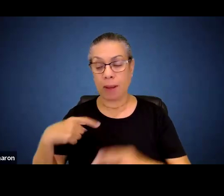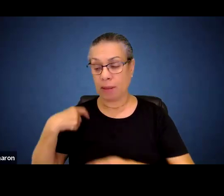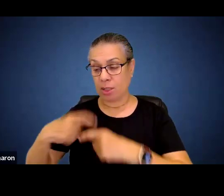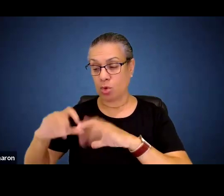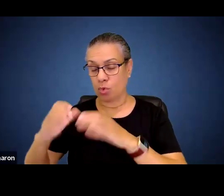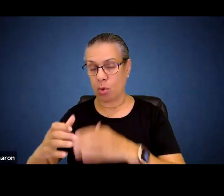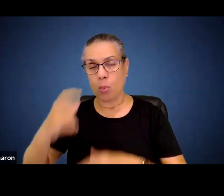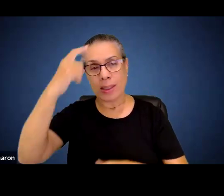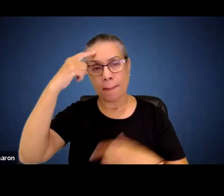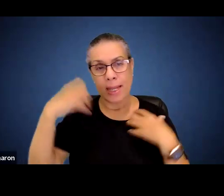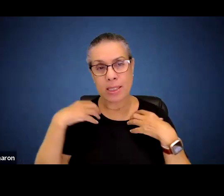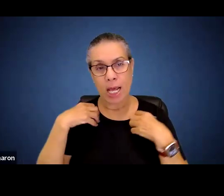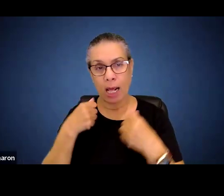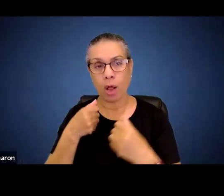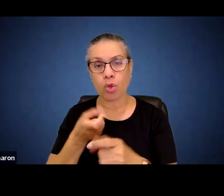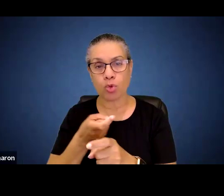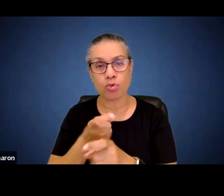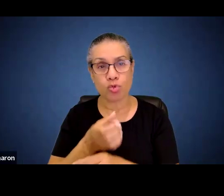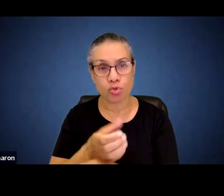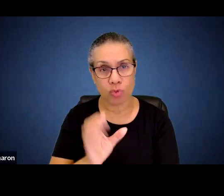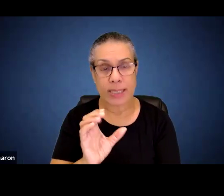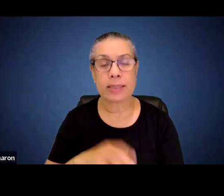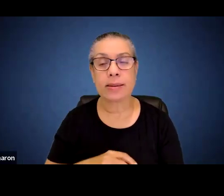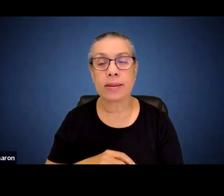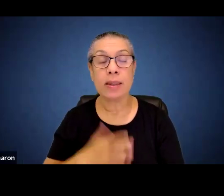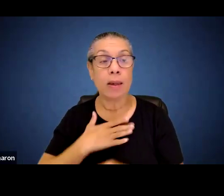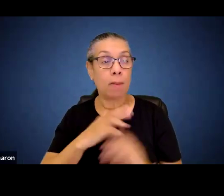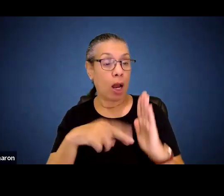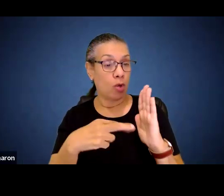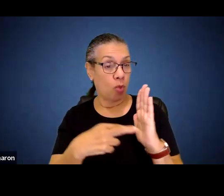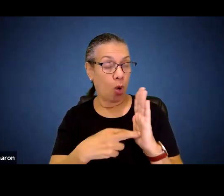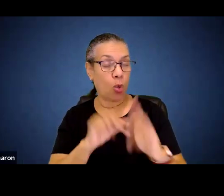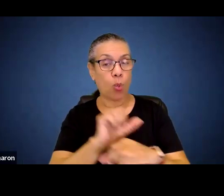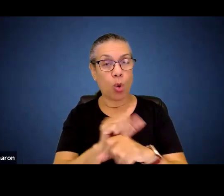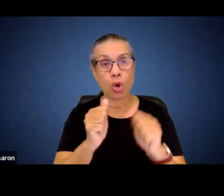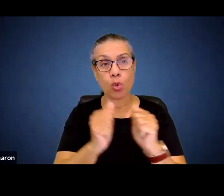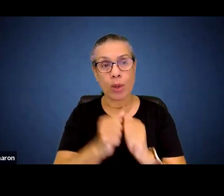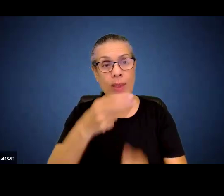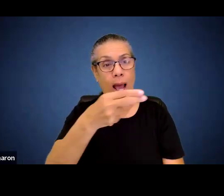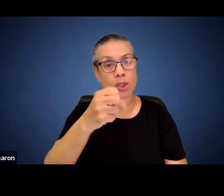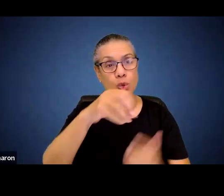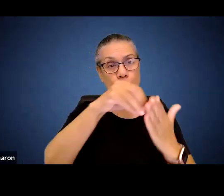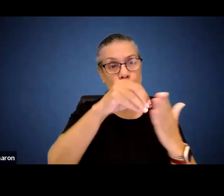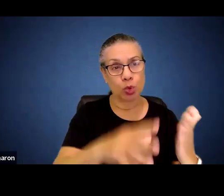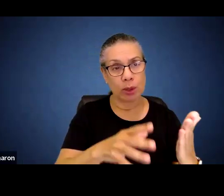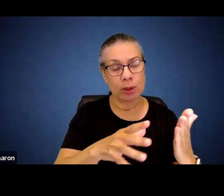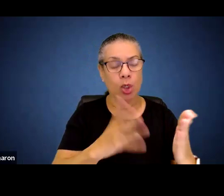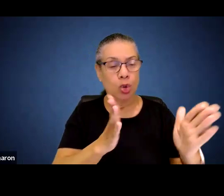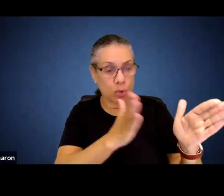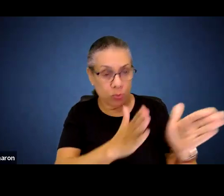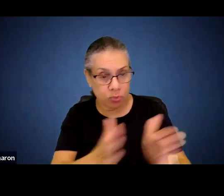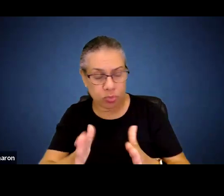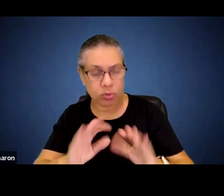health crisis, particularly related to the use of social media. In my role, I work with high school BPS students to advocate and organize around issues that affect